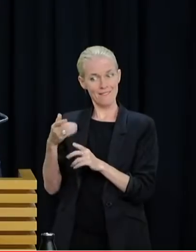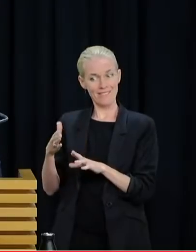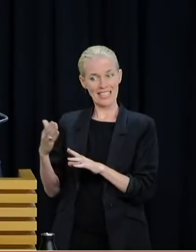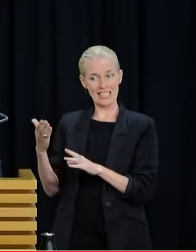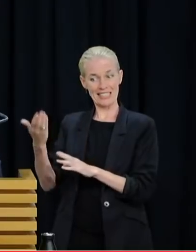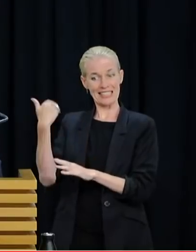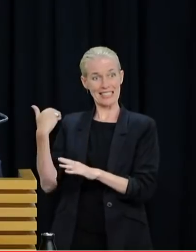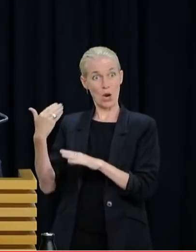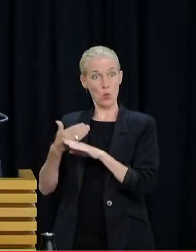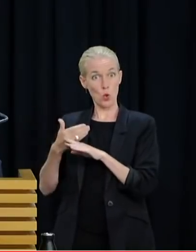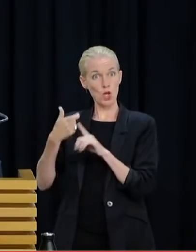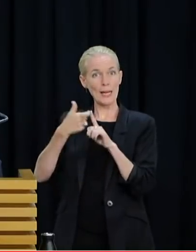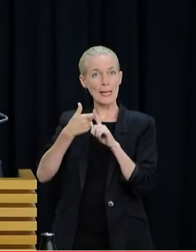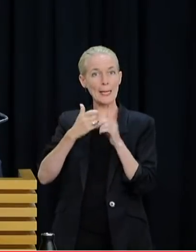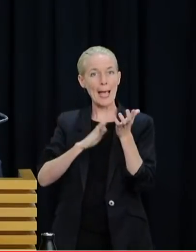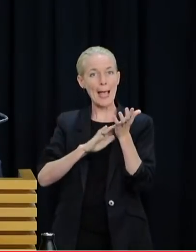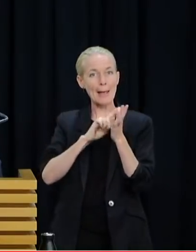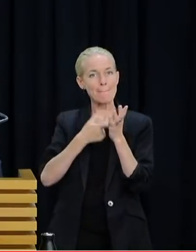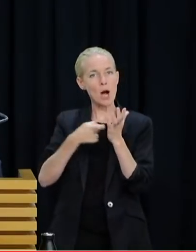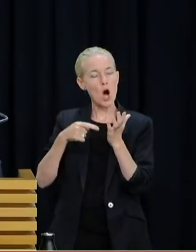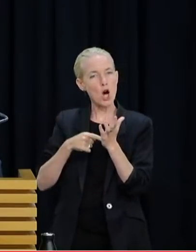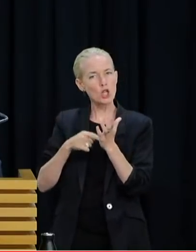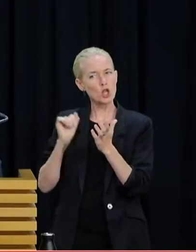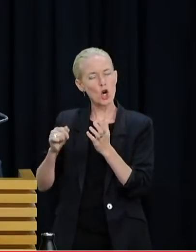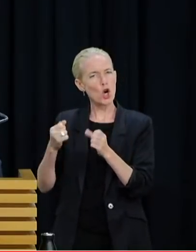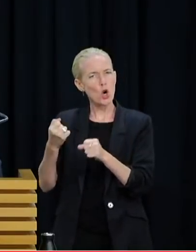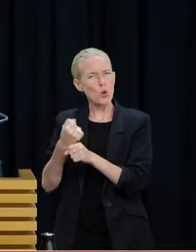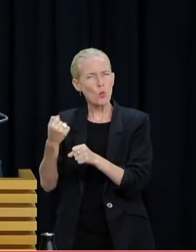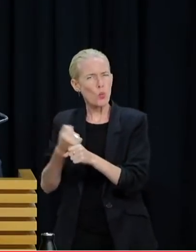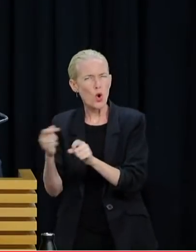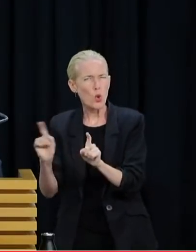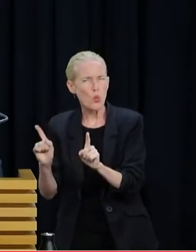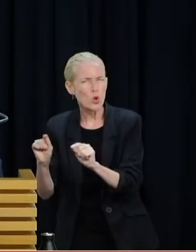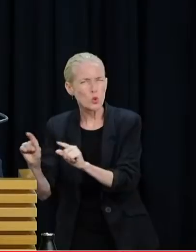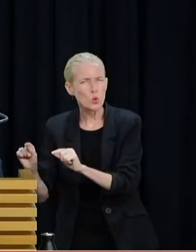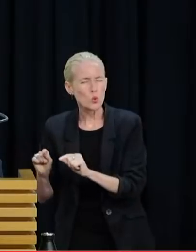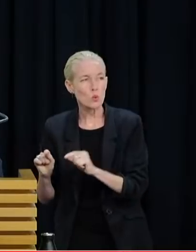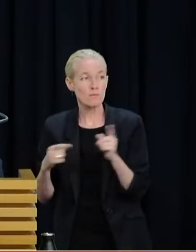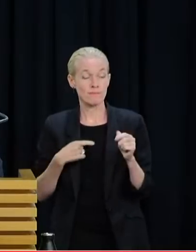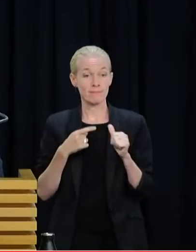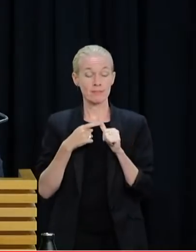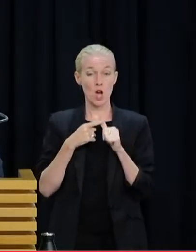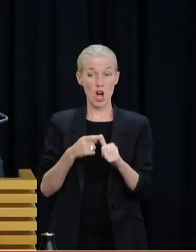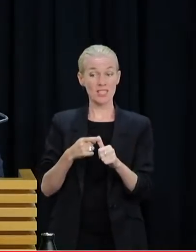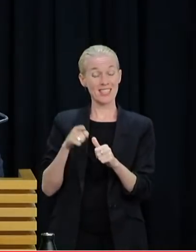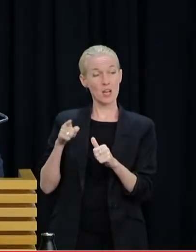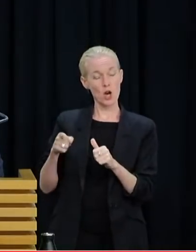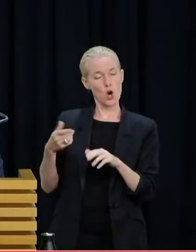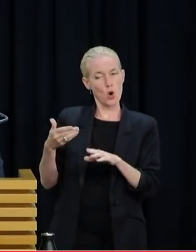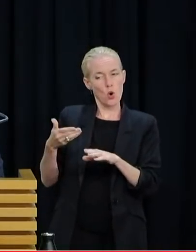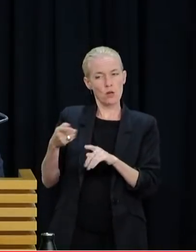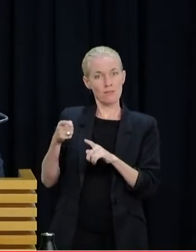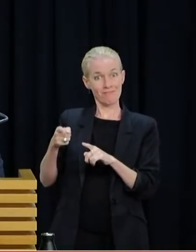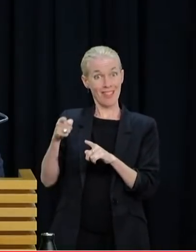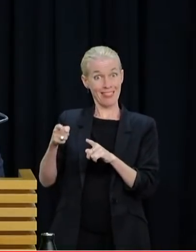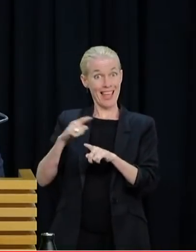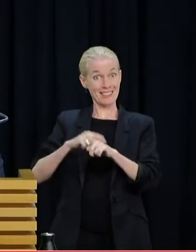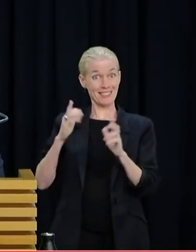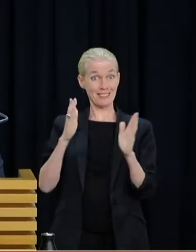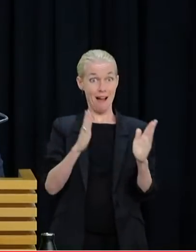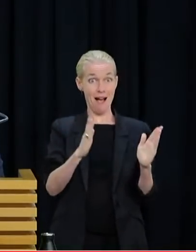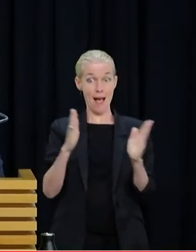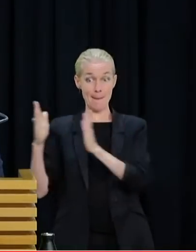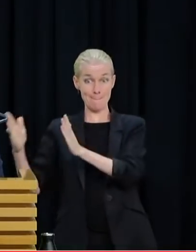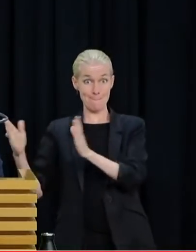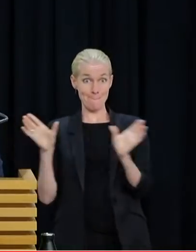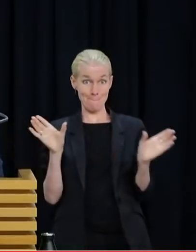of the time that she was at work, she was folding clothes in the men's and women's clothing areas. On one